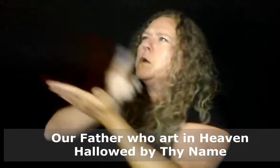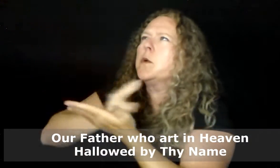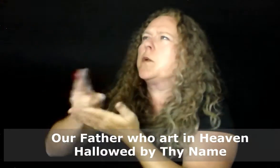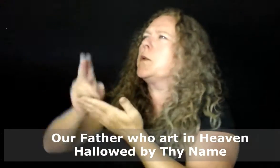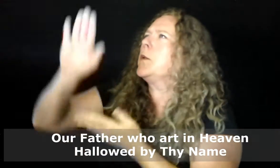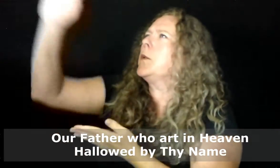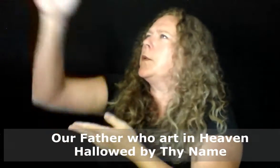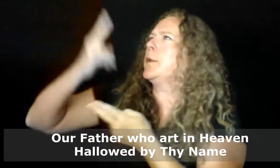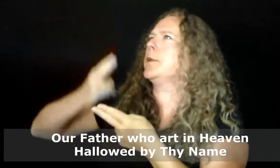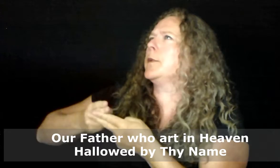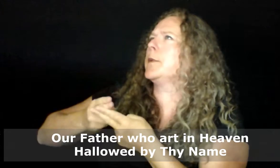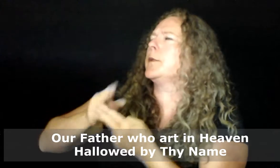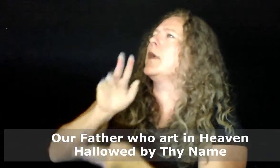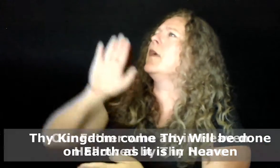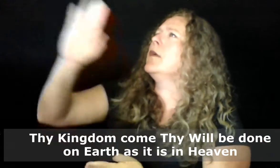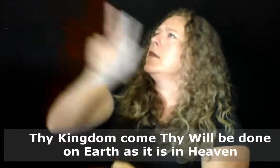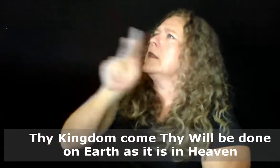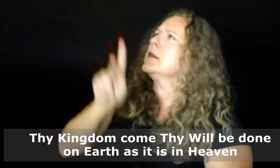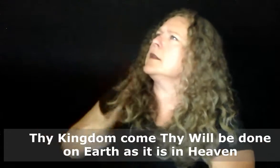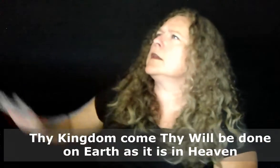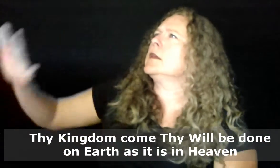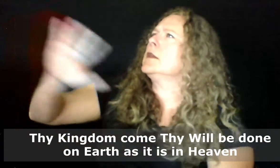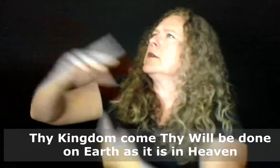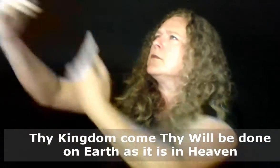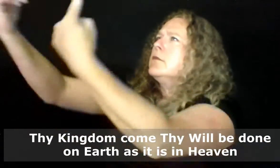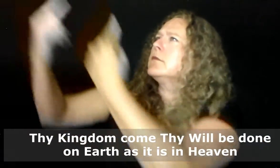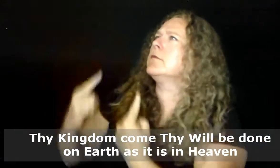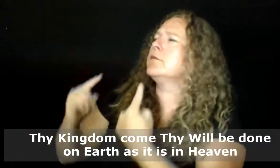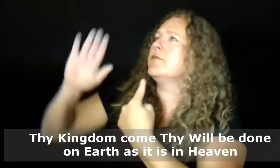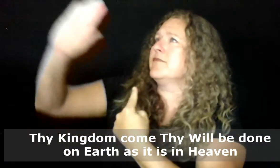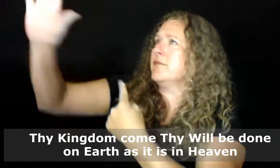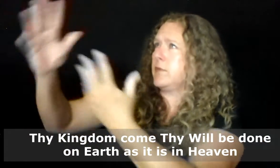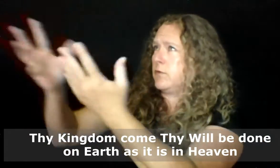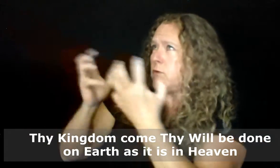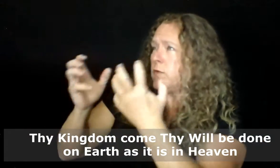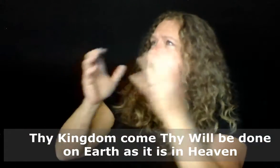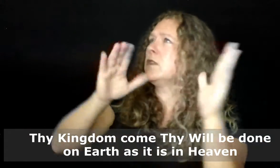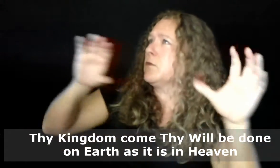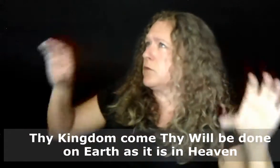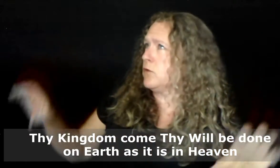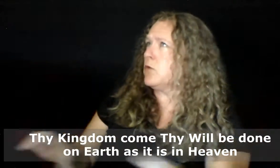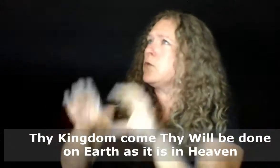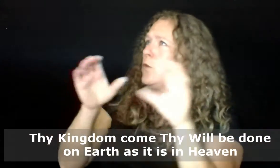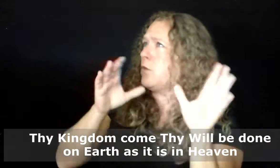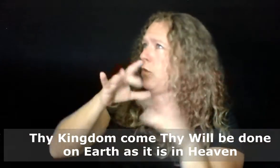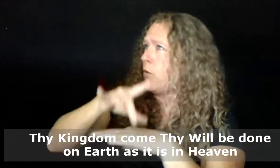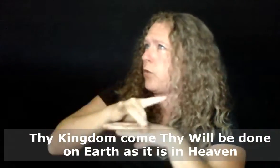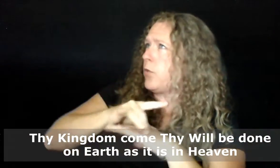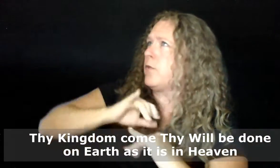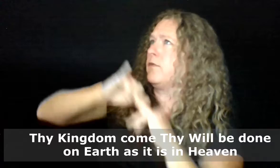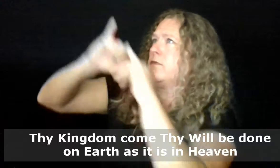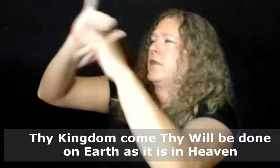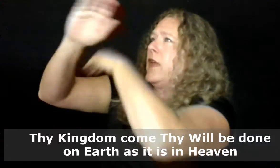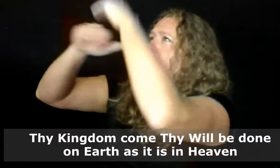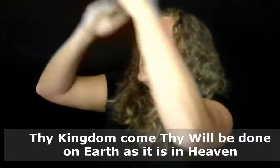kingdom come, thy will be done, on earth as it is in heaven. Give us this day our daily